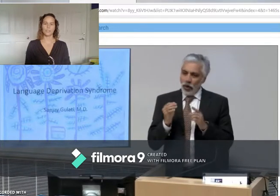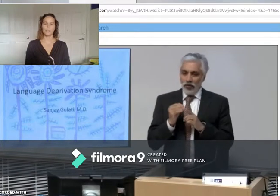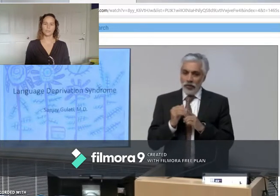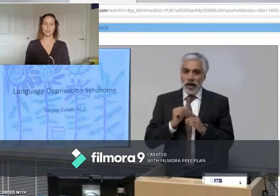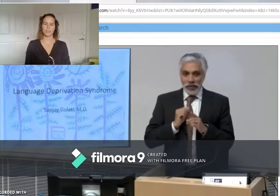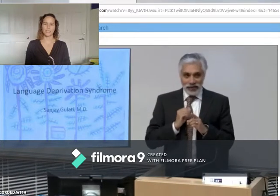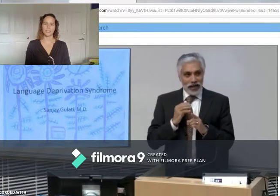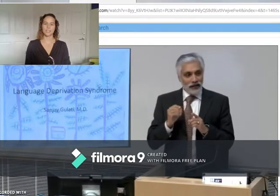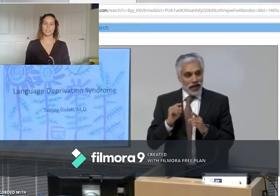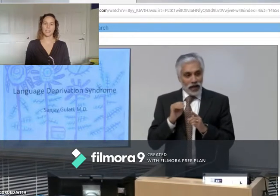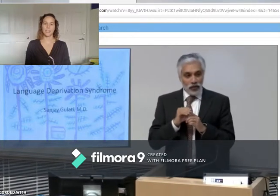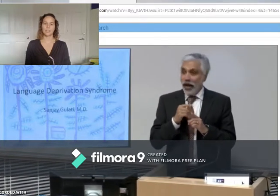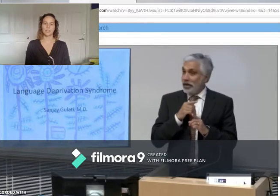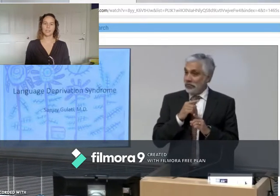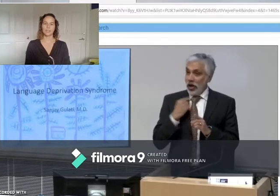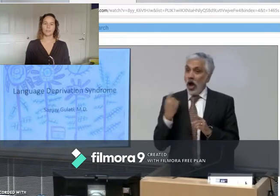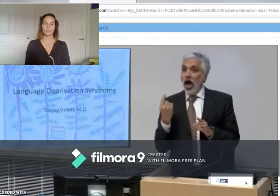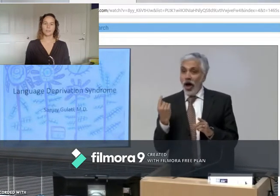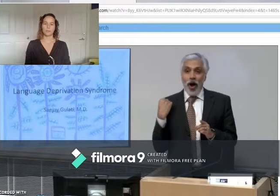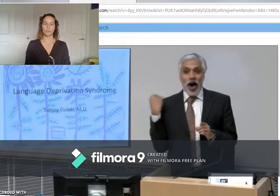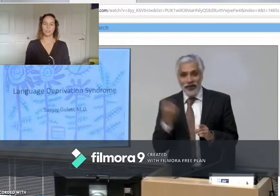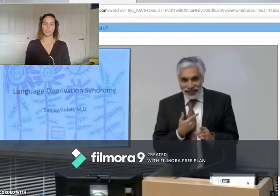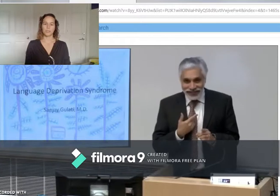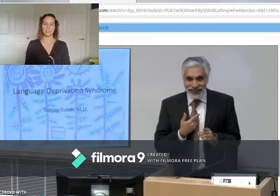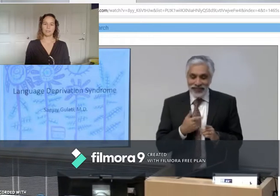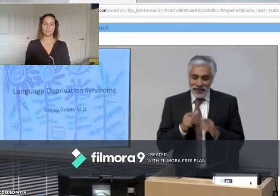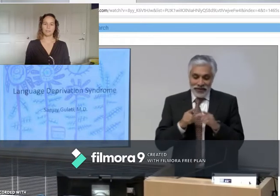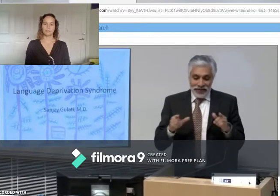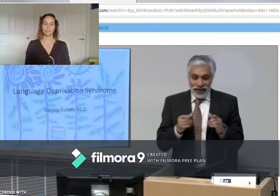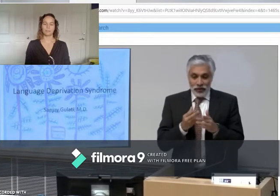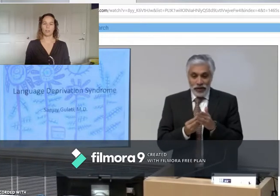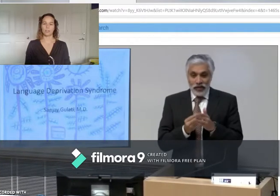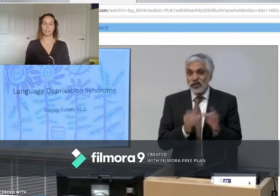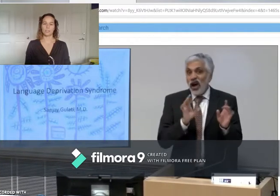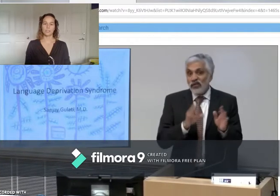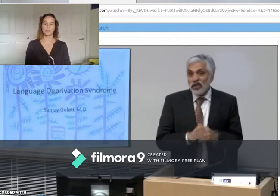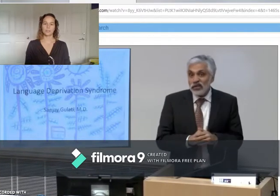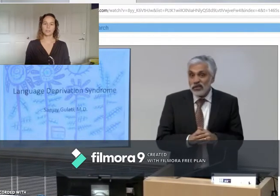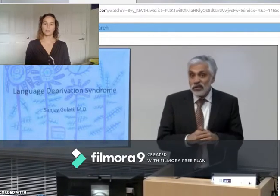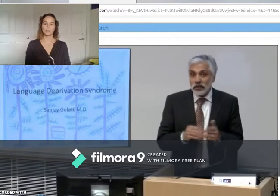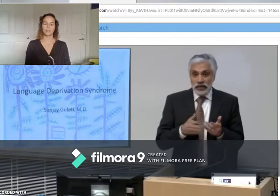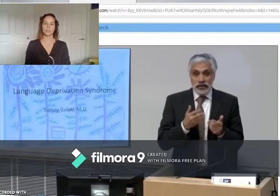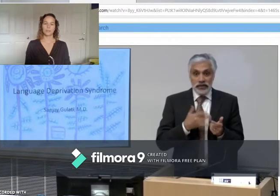I wanted to broadcast it here today for partially myself, really for all of us,